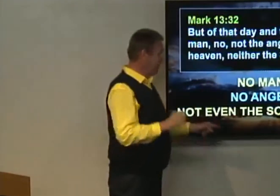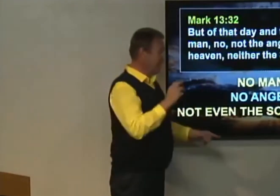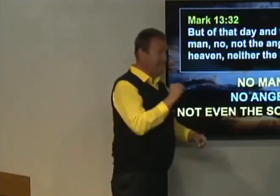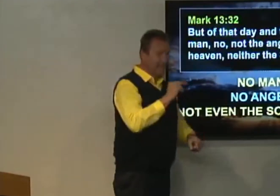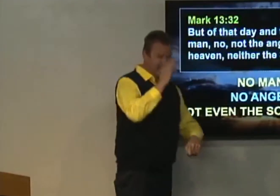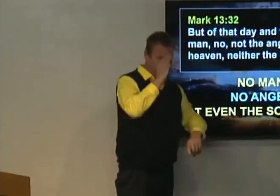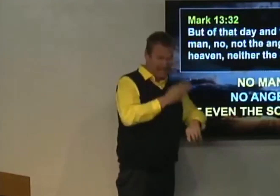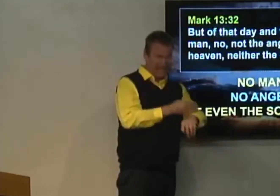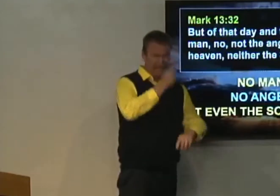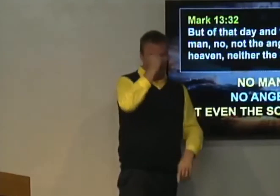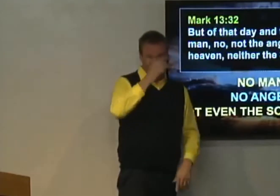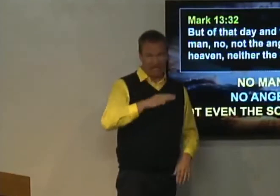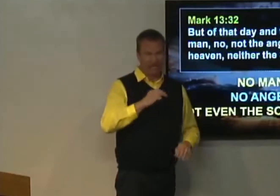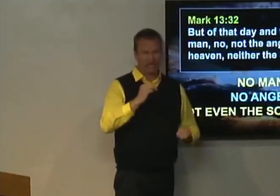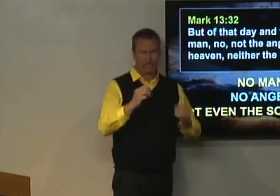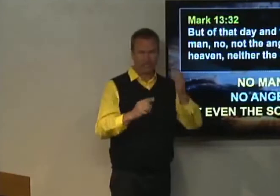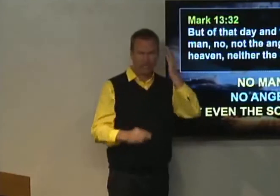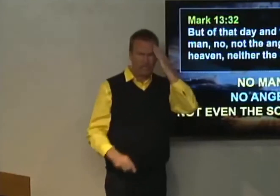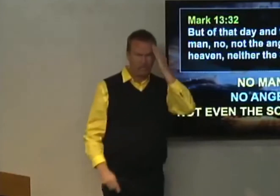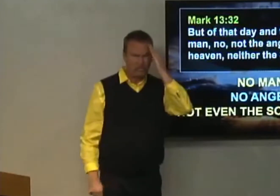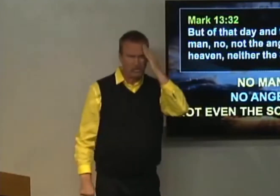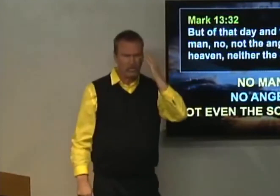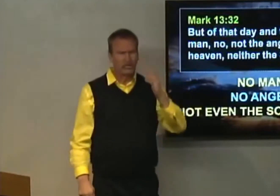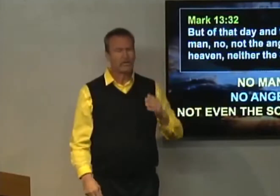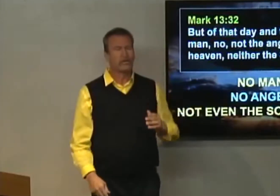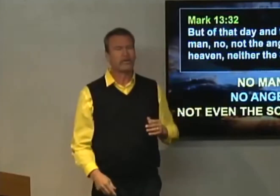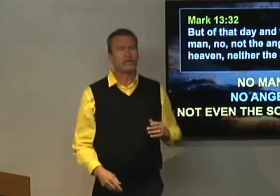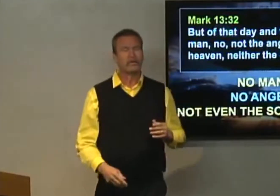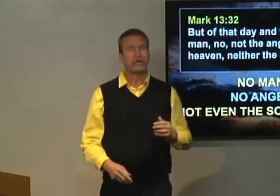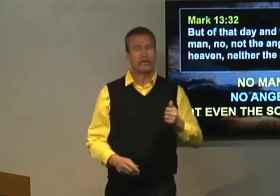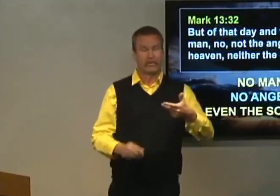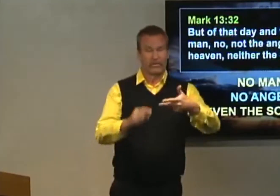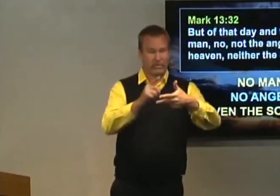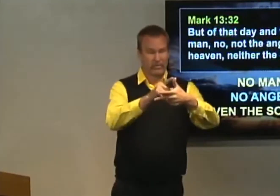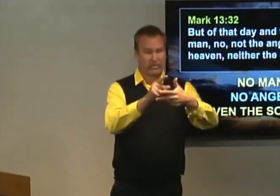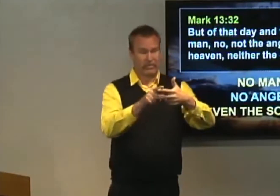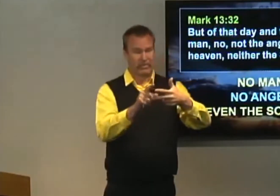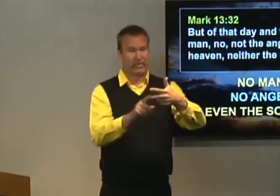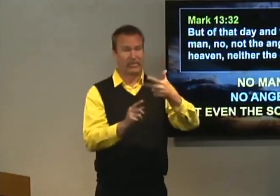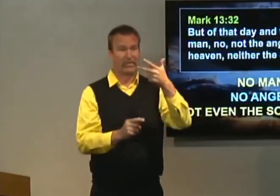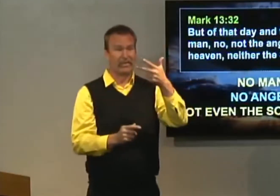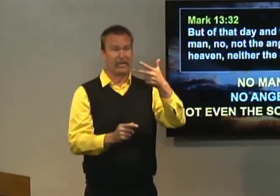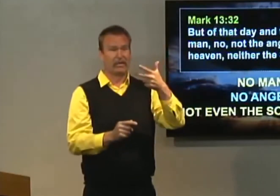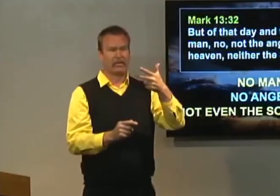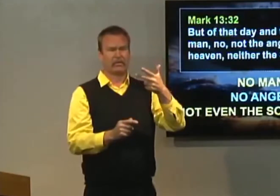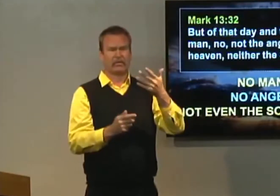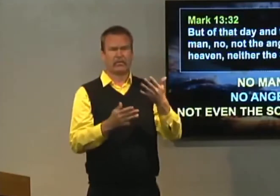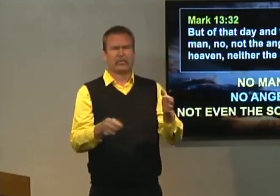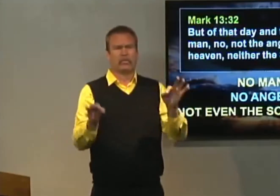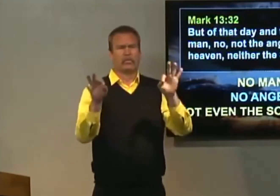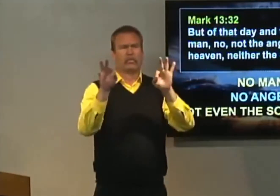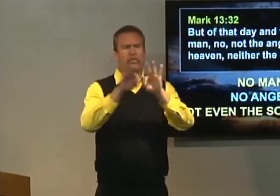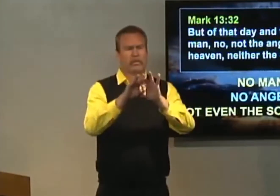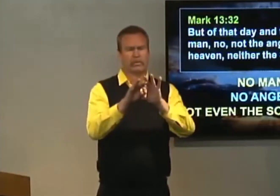me, no. Even the Son of Man, he didn't know. And so we got to keep this in